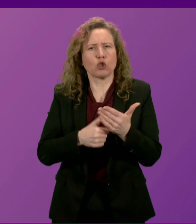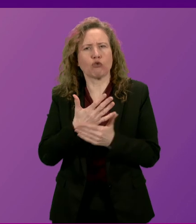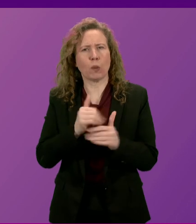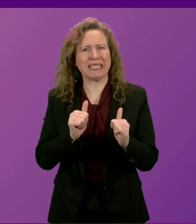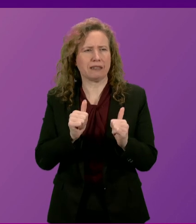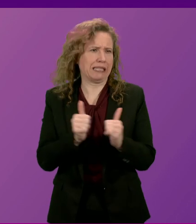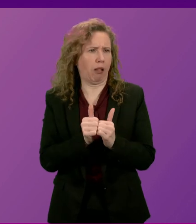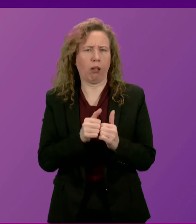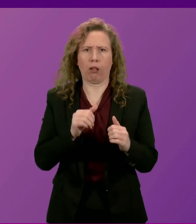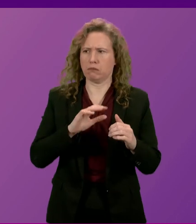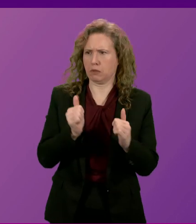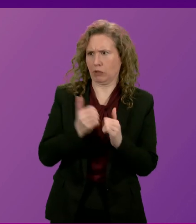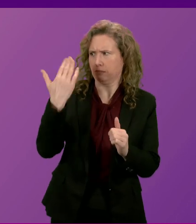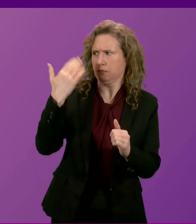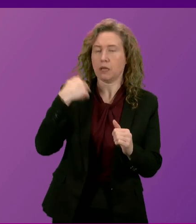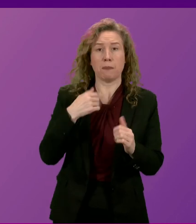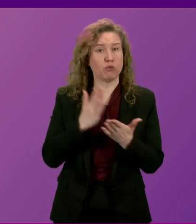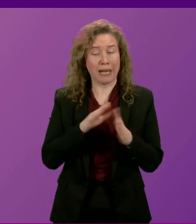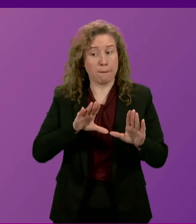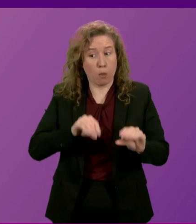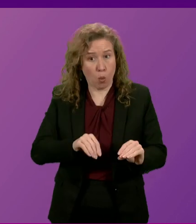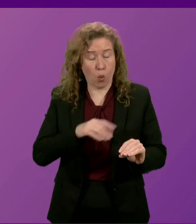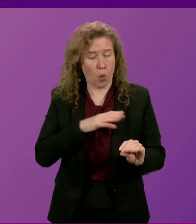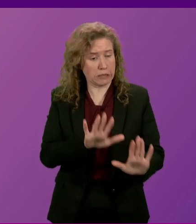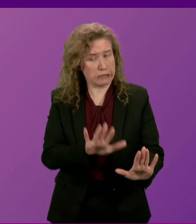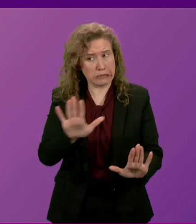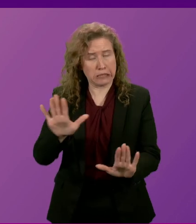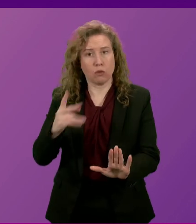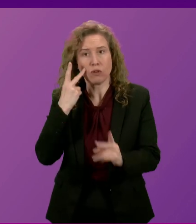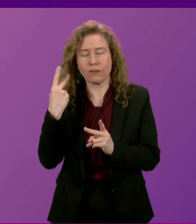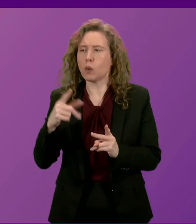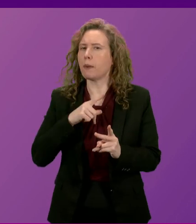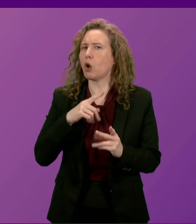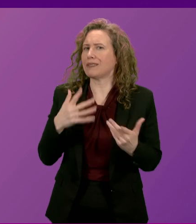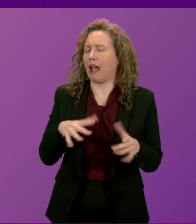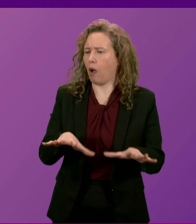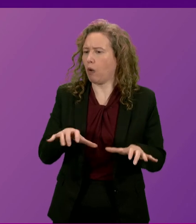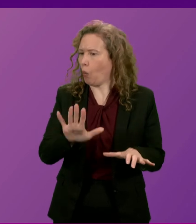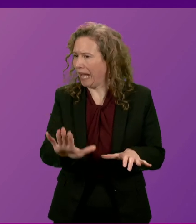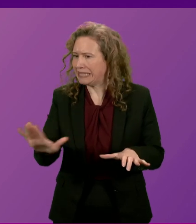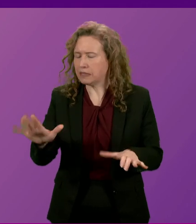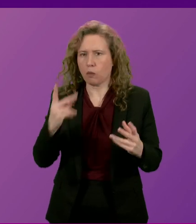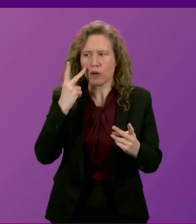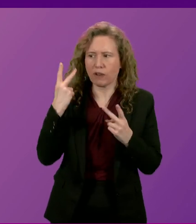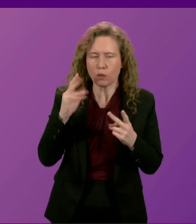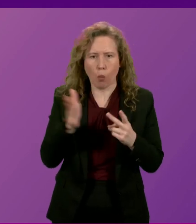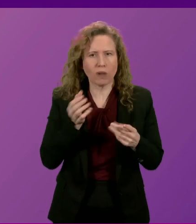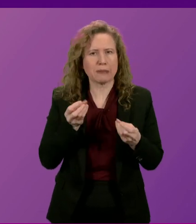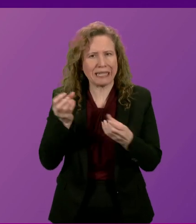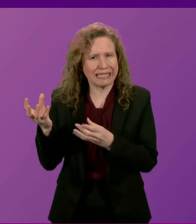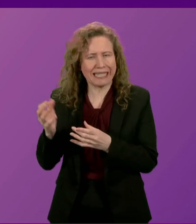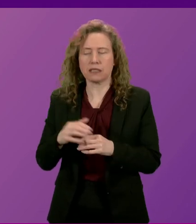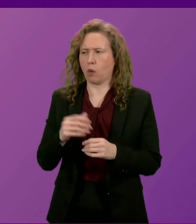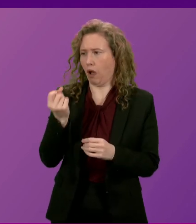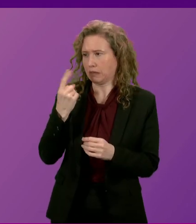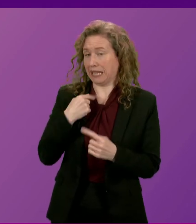past. And these are being paused essentially for review during the spending review, and I understand from the information that